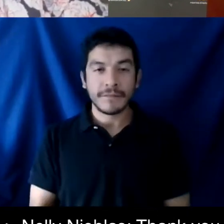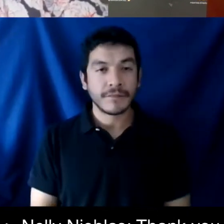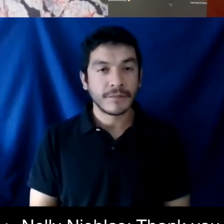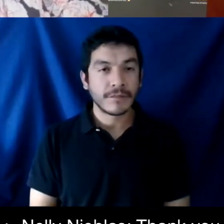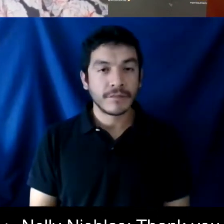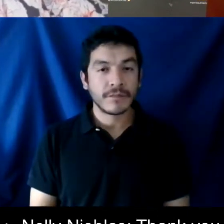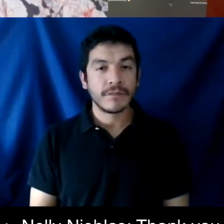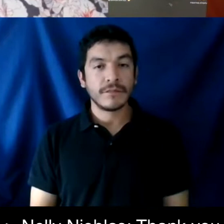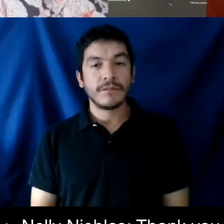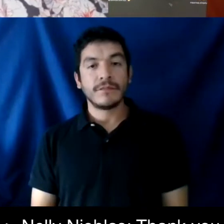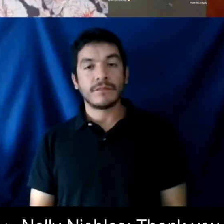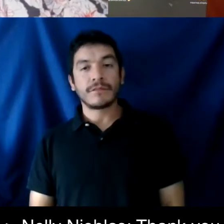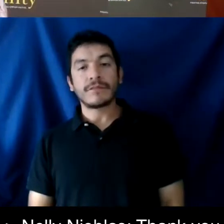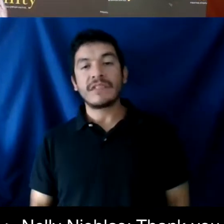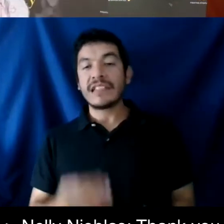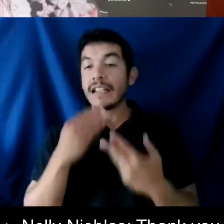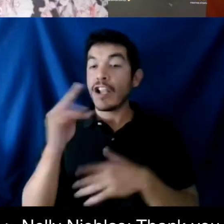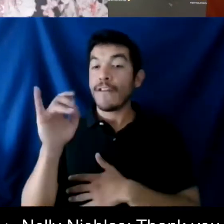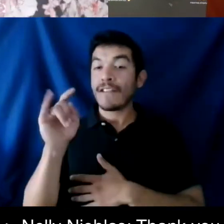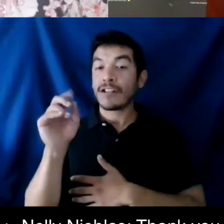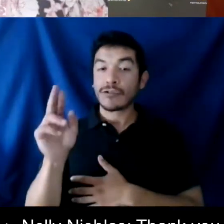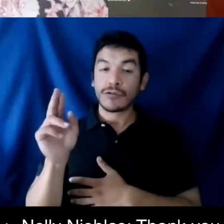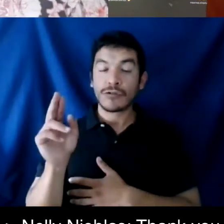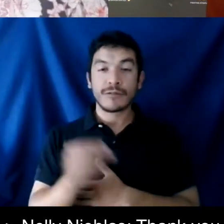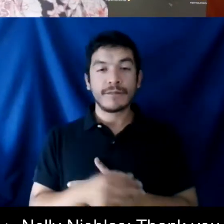Thank you, Victor. Dr. Pineda.